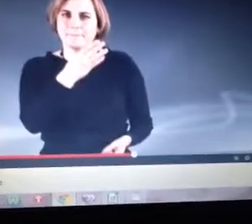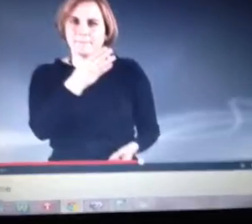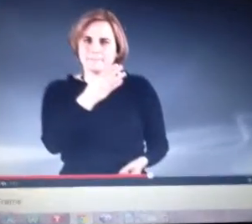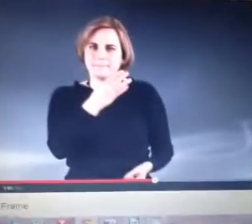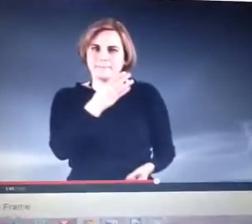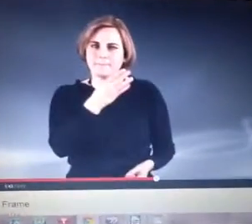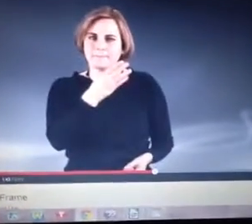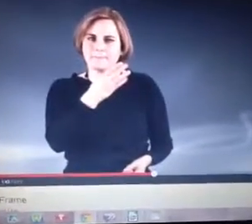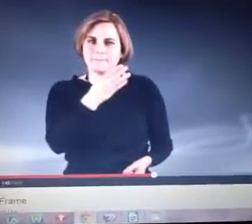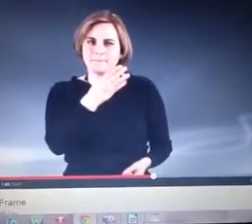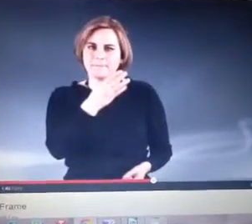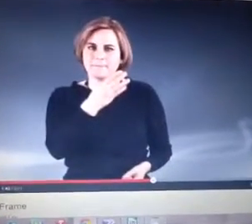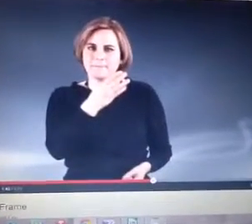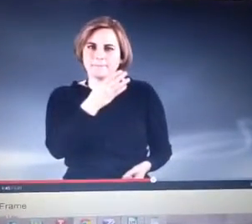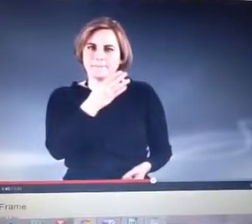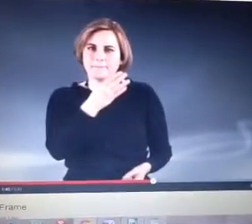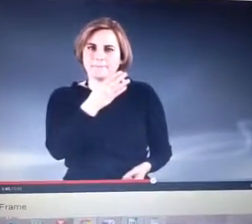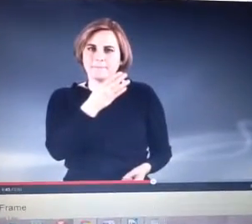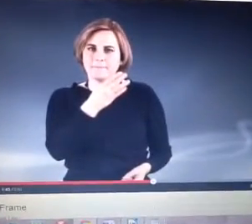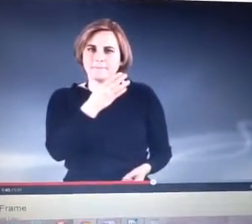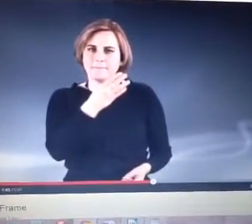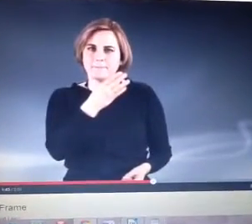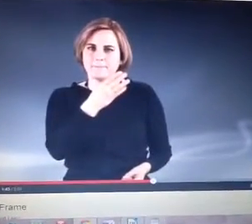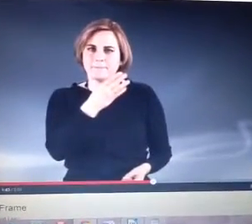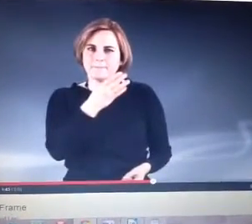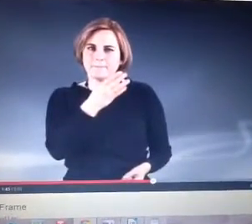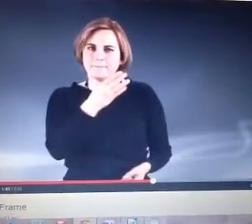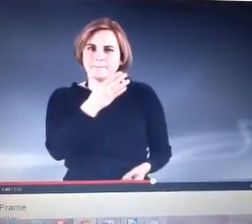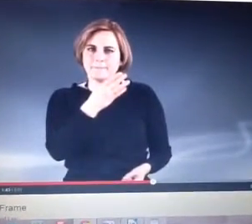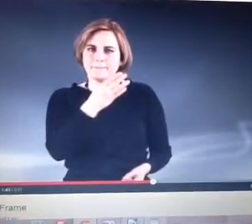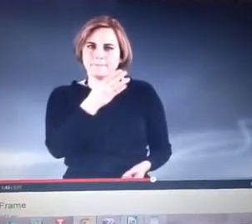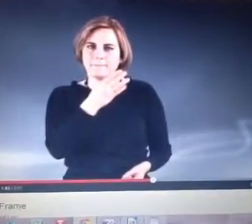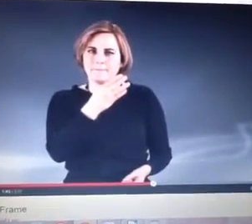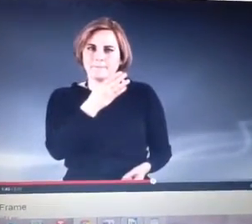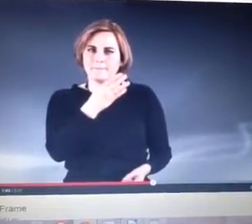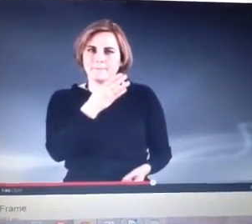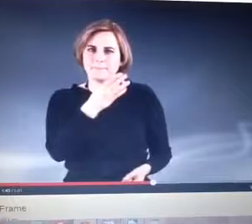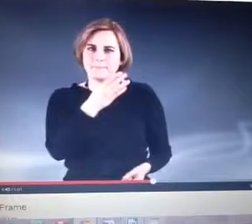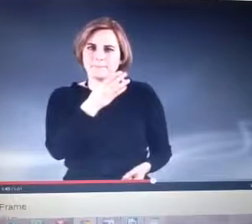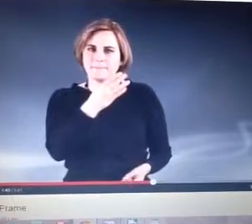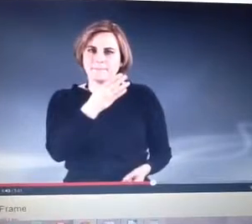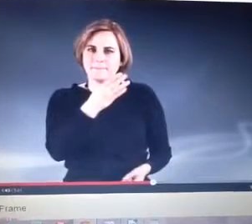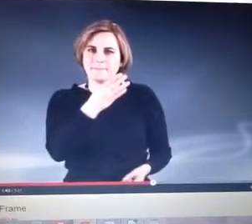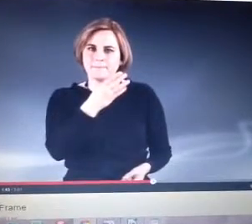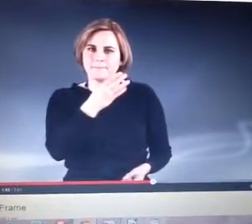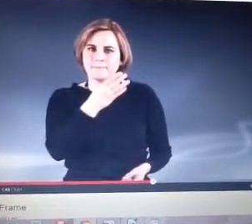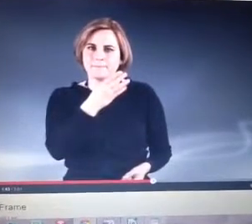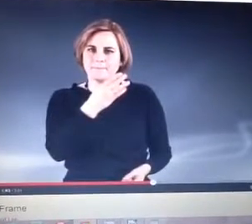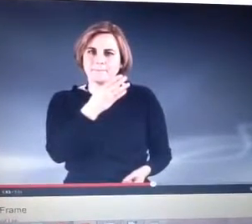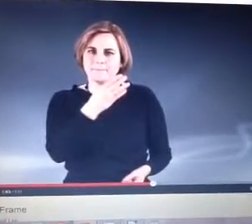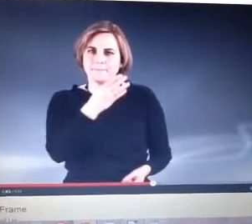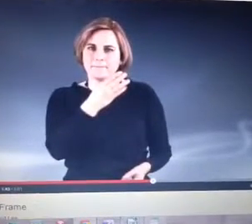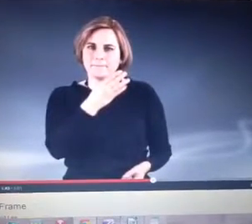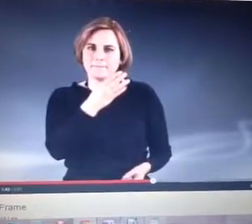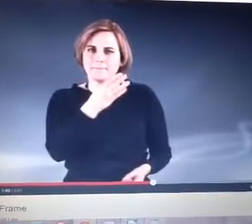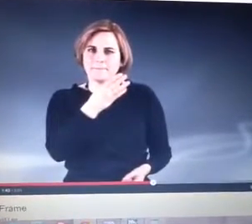So when I got back, I entered the house. You know, I was on the first level, and I noticed there was this